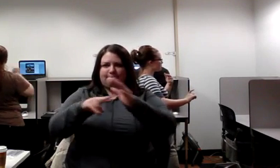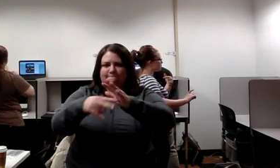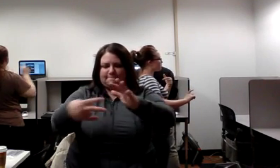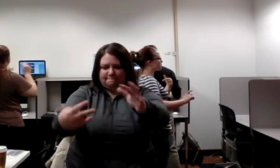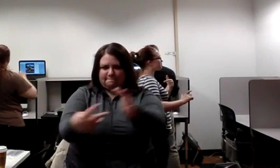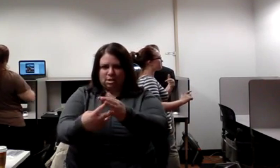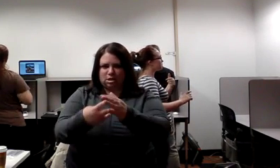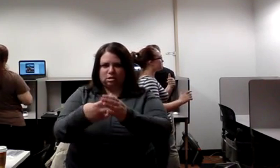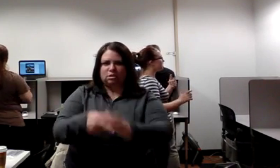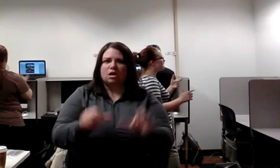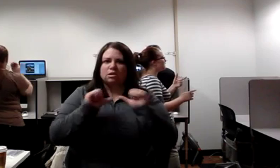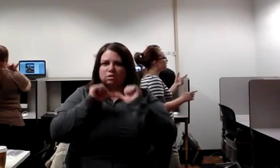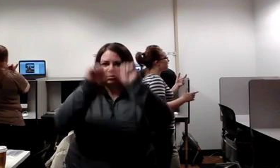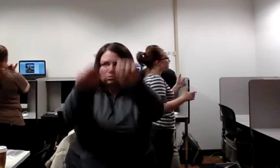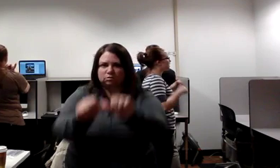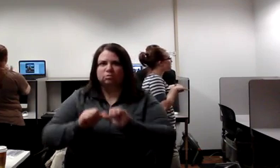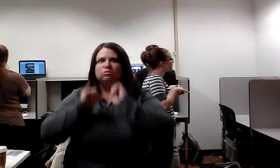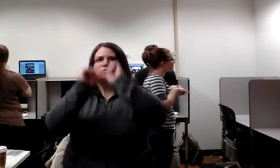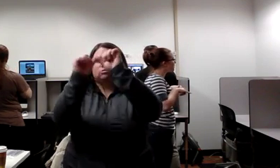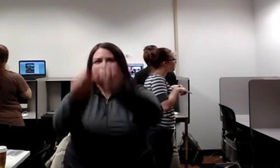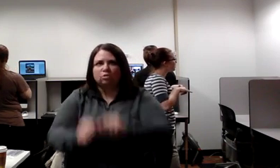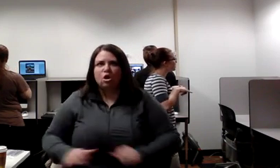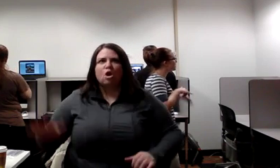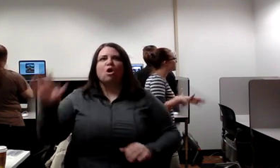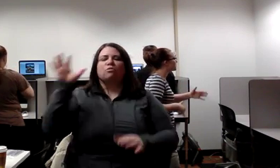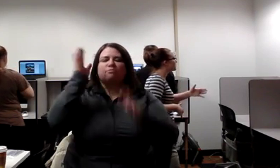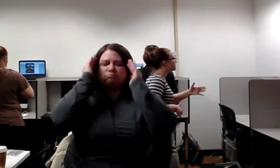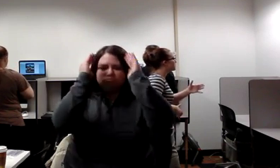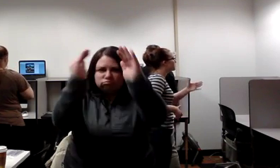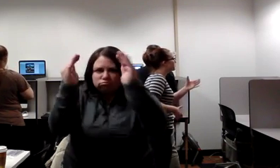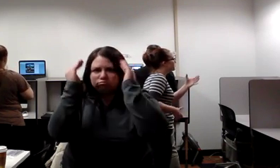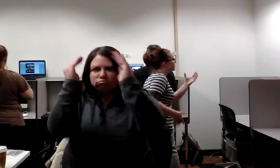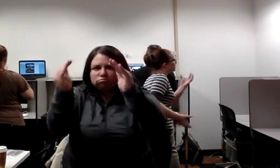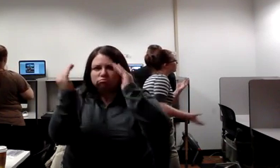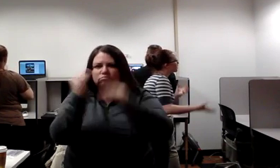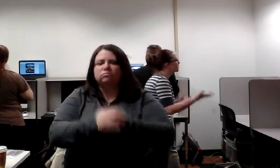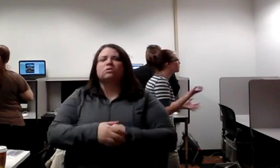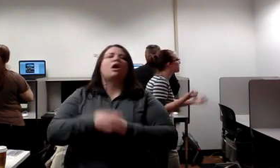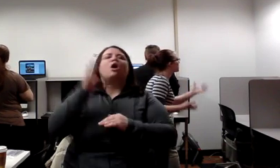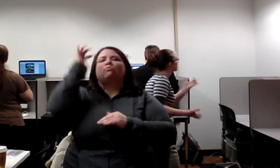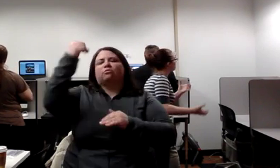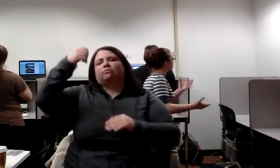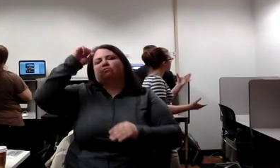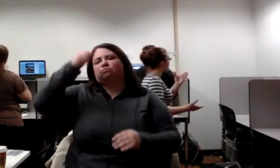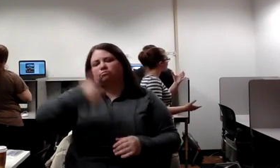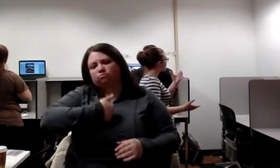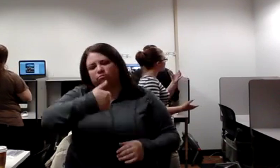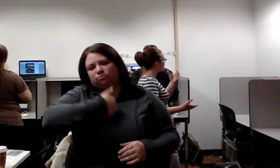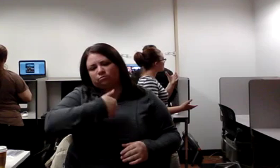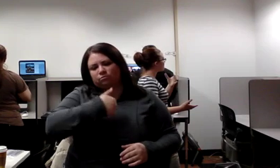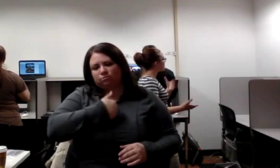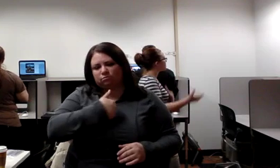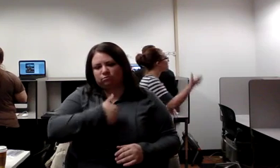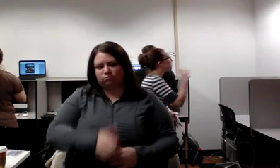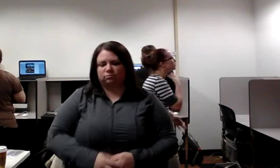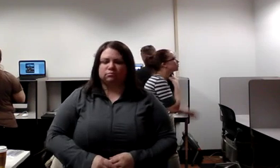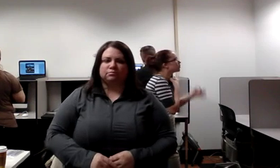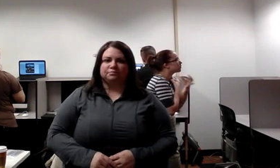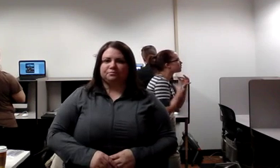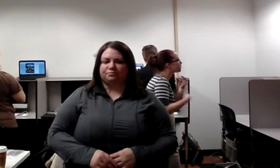foolish. And I have always wished that for myself. And now, as you graduate to begin anew,